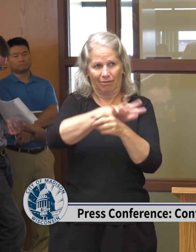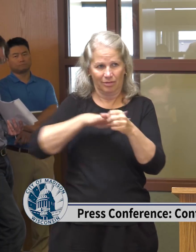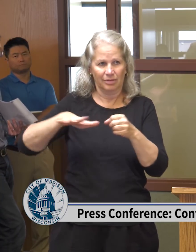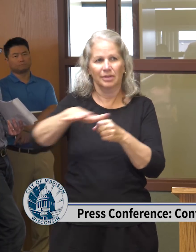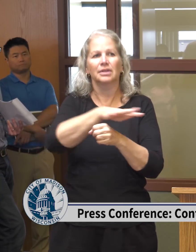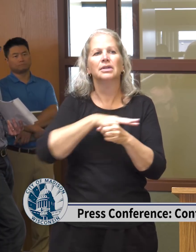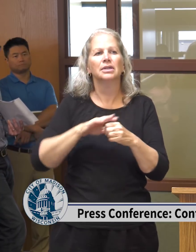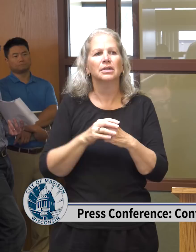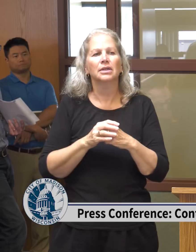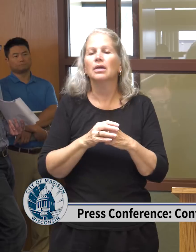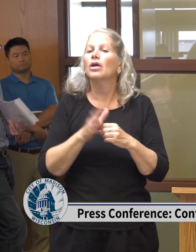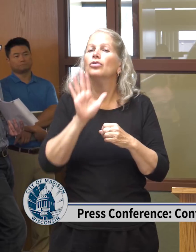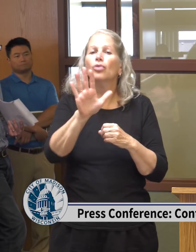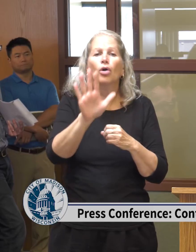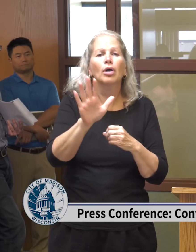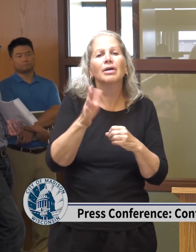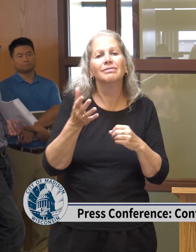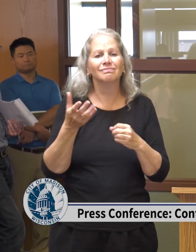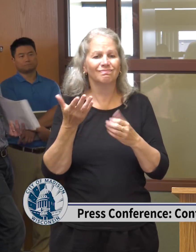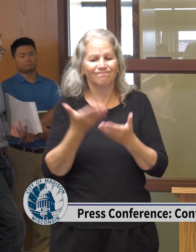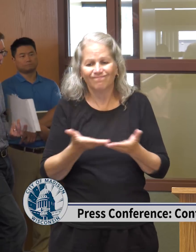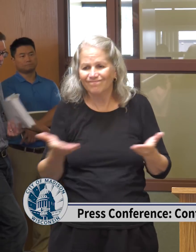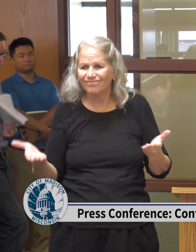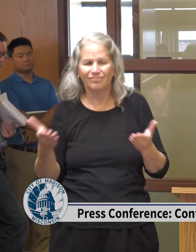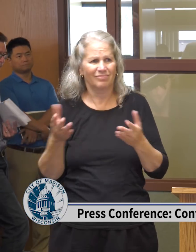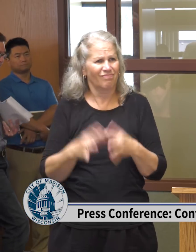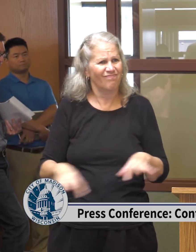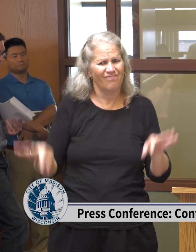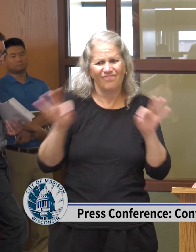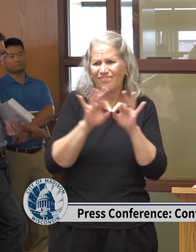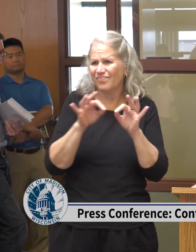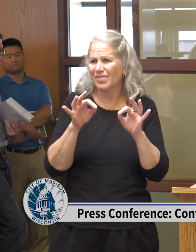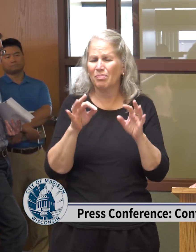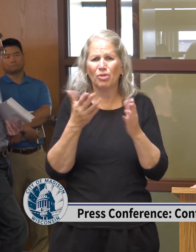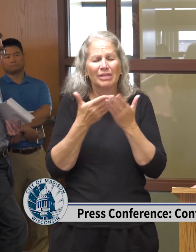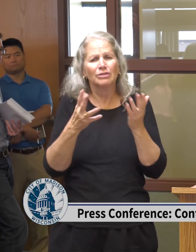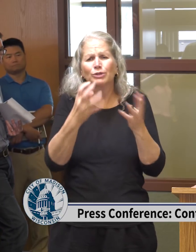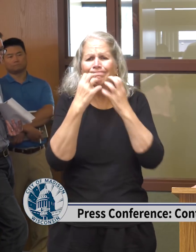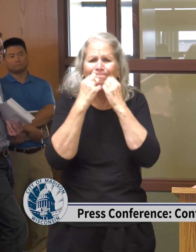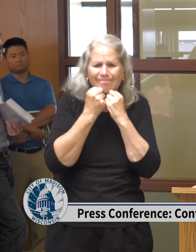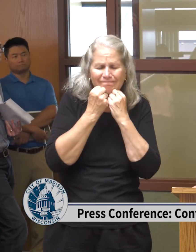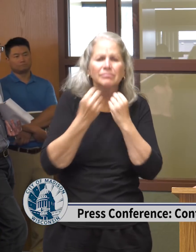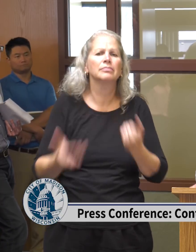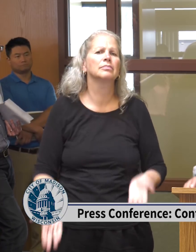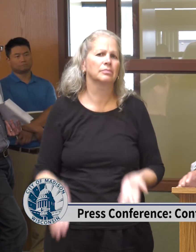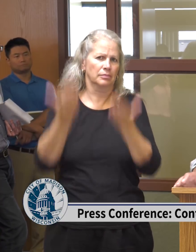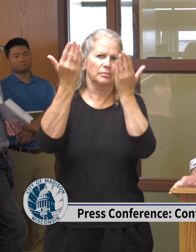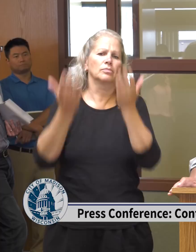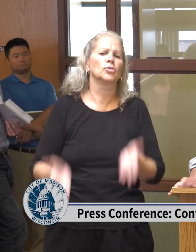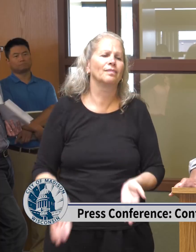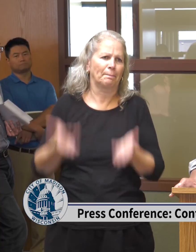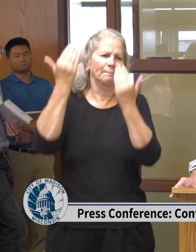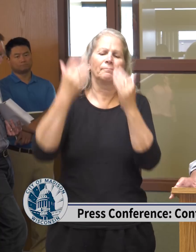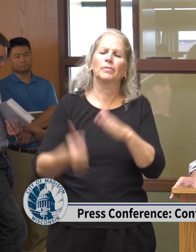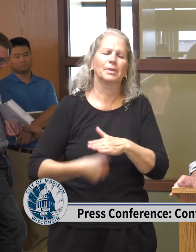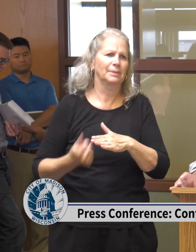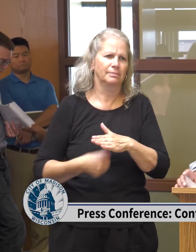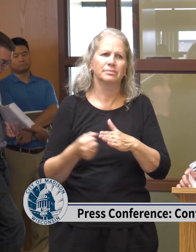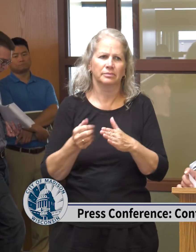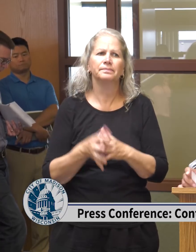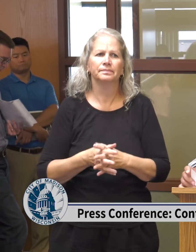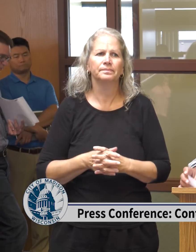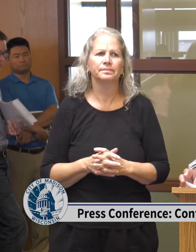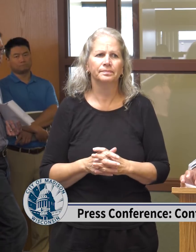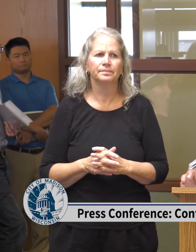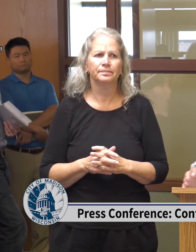Get a submersible pump if you're in a high-risk area. Make sure it's working. Sandbag your